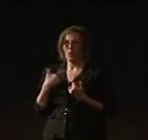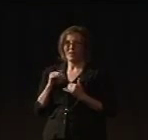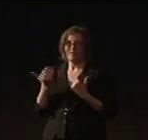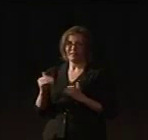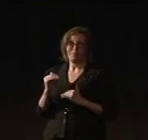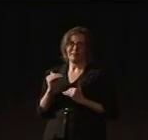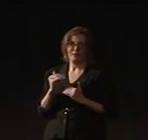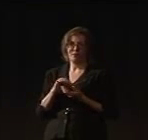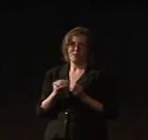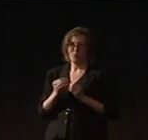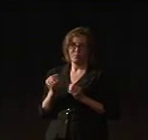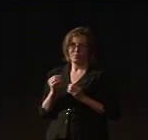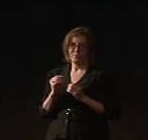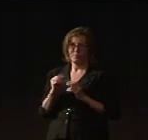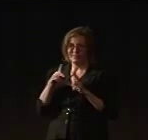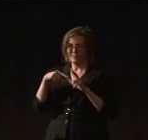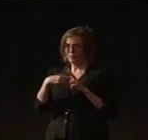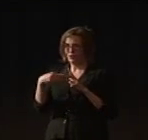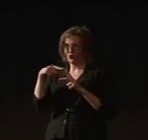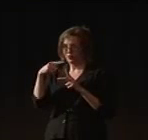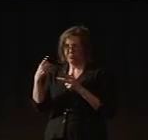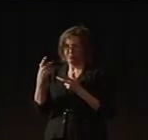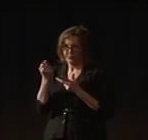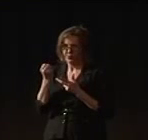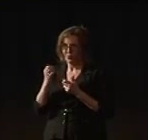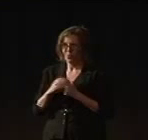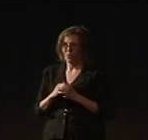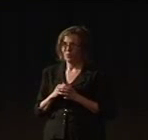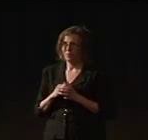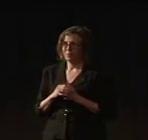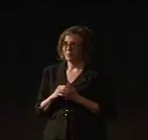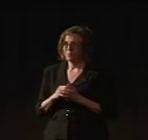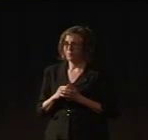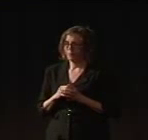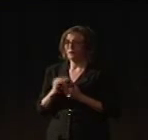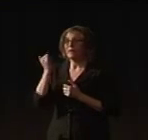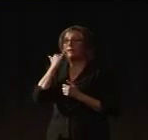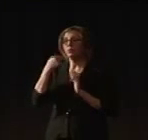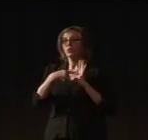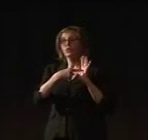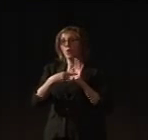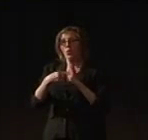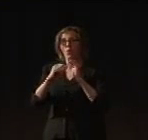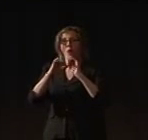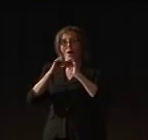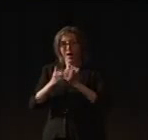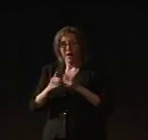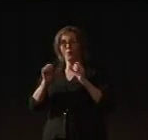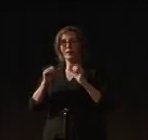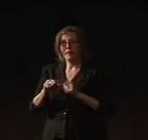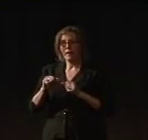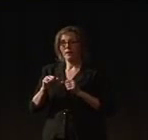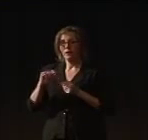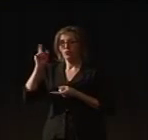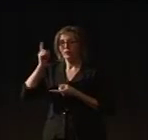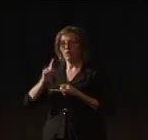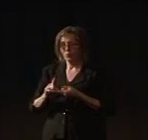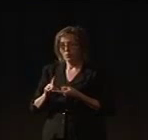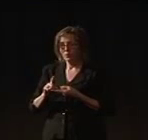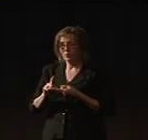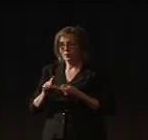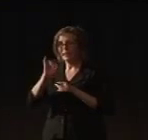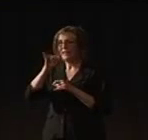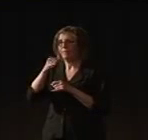add psychology to a world of four dimension is really of no interest. But to show how you can reduce the numbers of infinite dimension to a